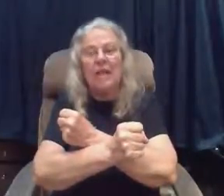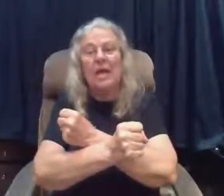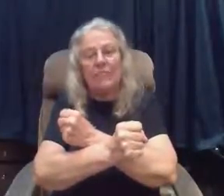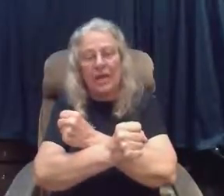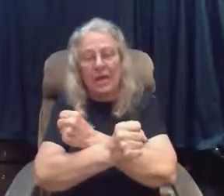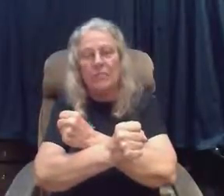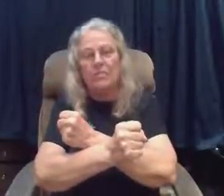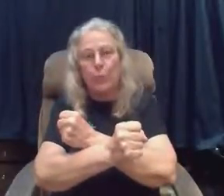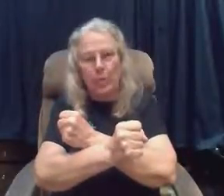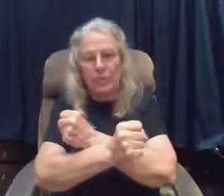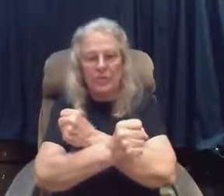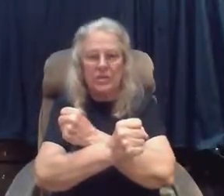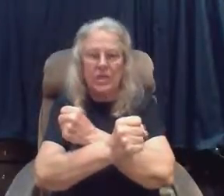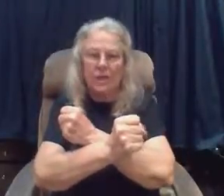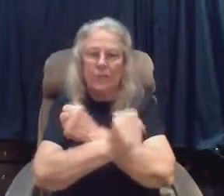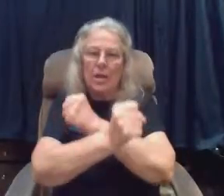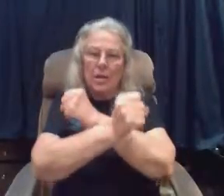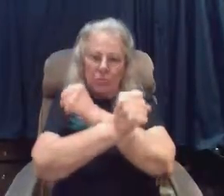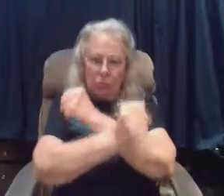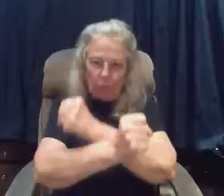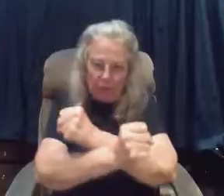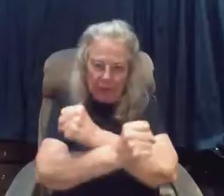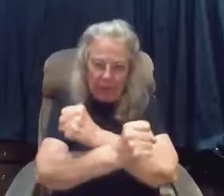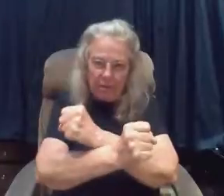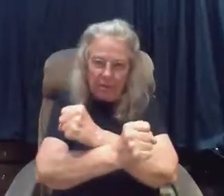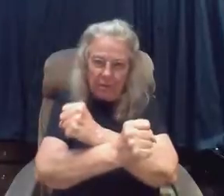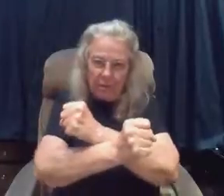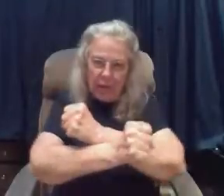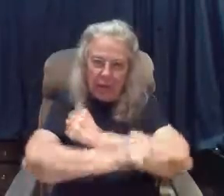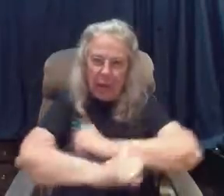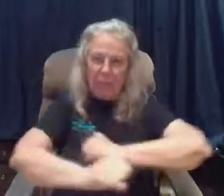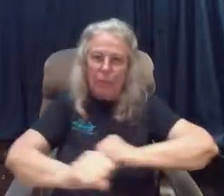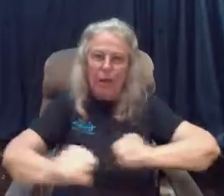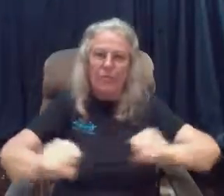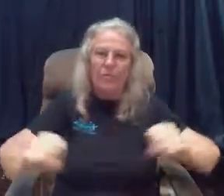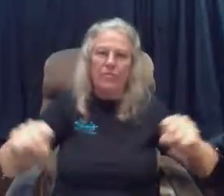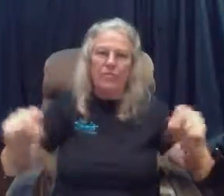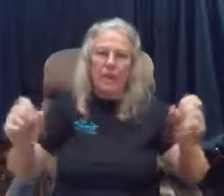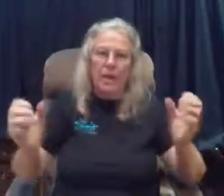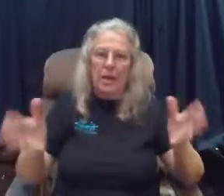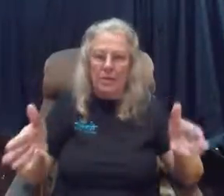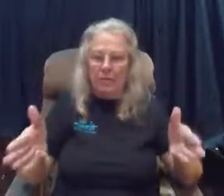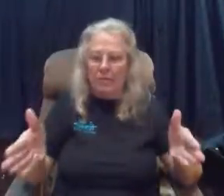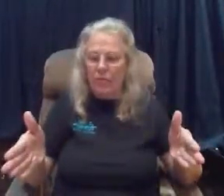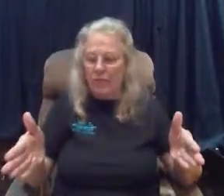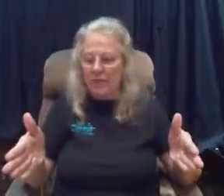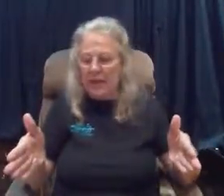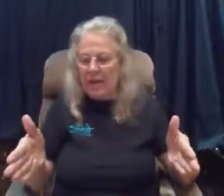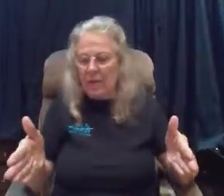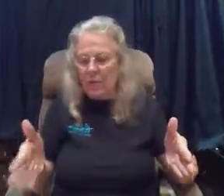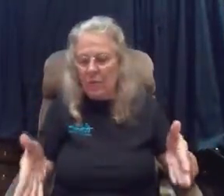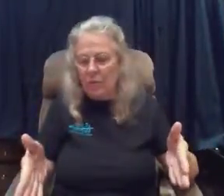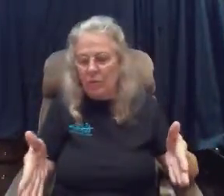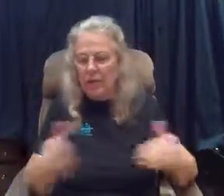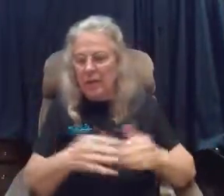if I get pressed for time. So bind them and break them free for Savior, person